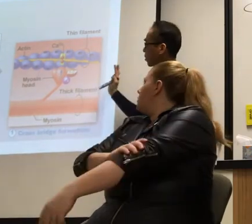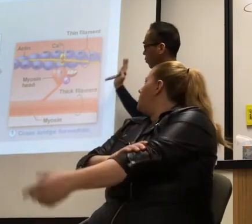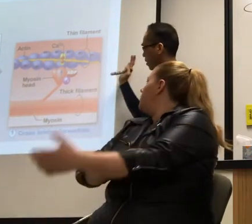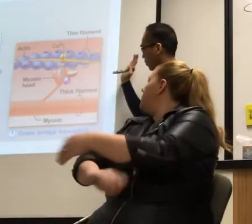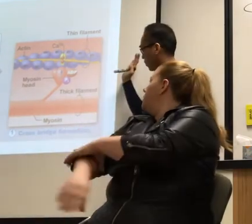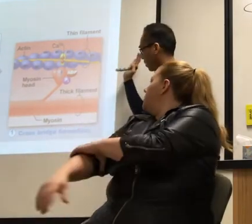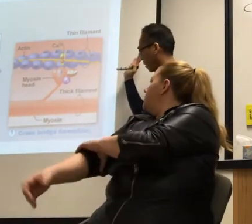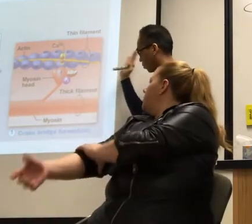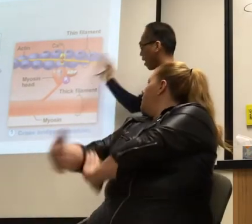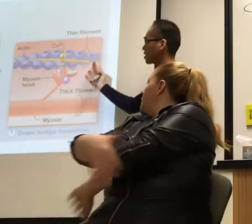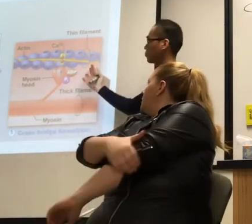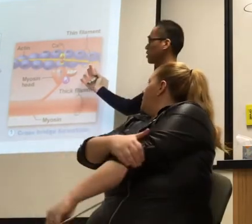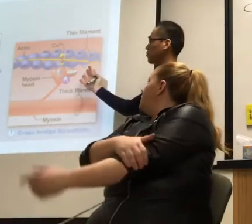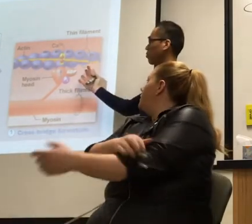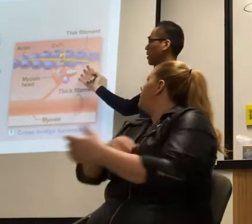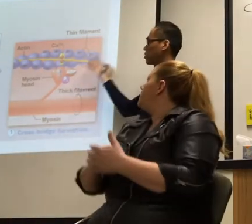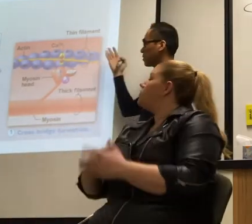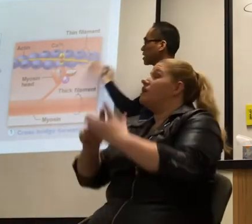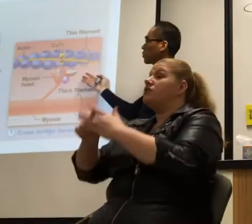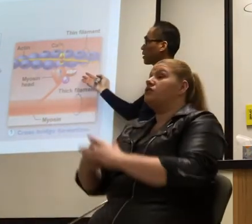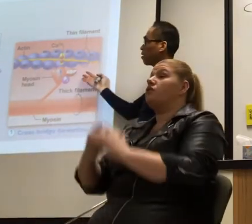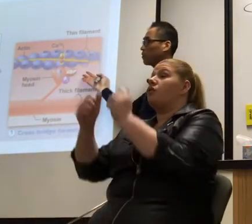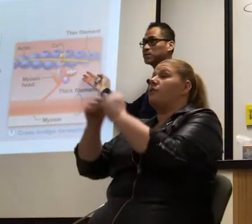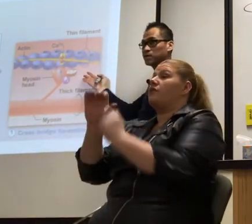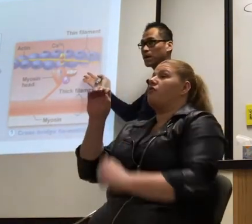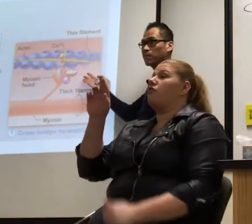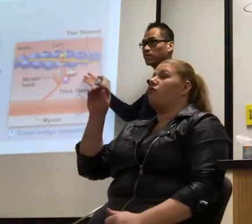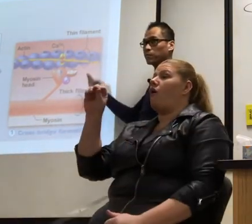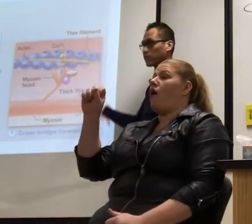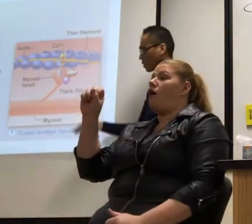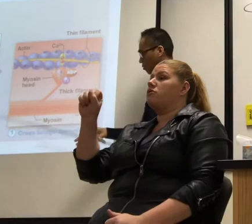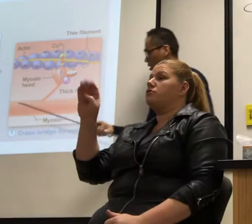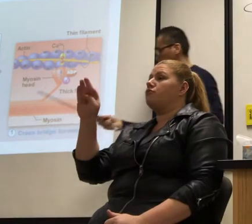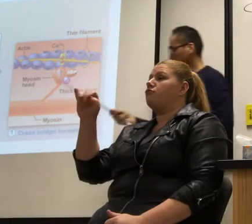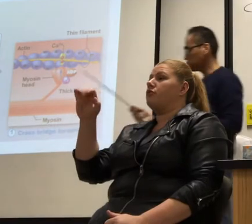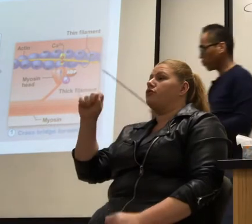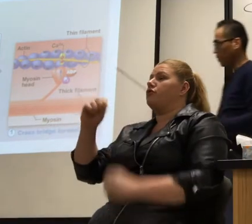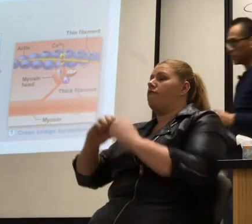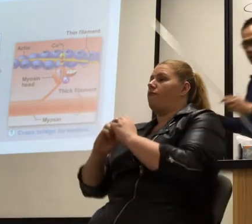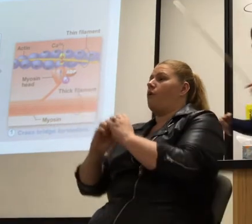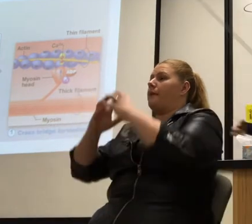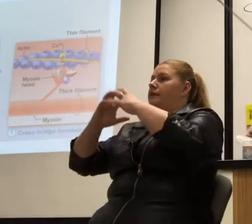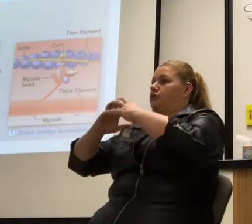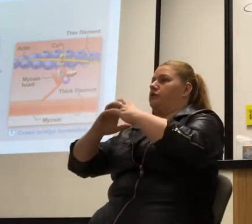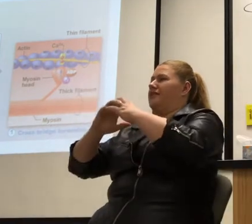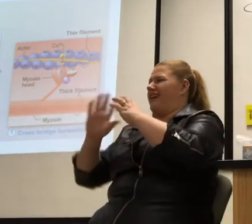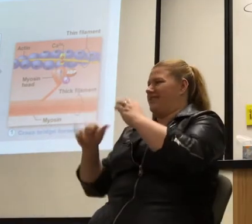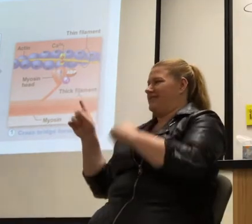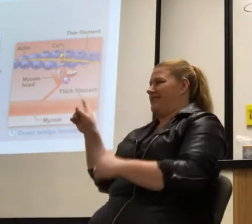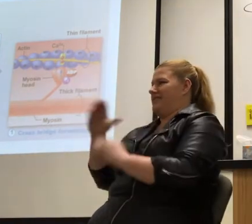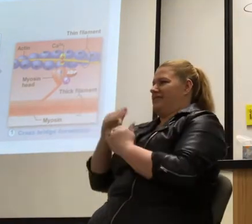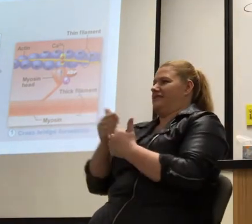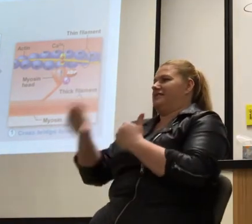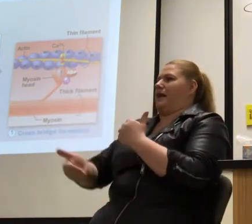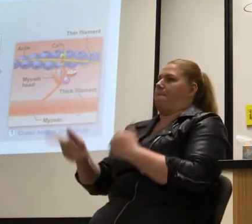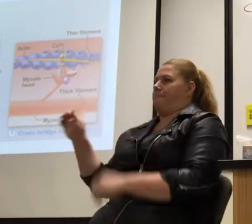they start with cross-bridge formation. That's what I call this step, cross-bridge formation.